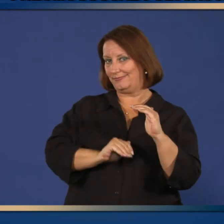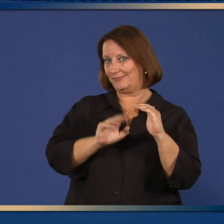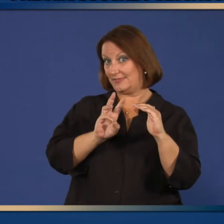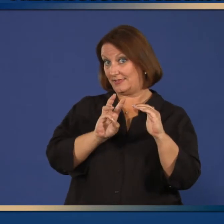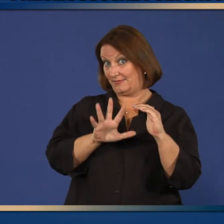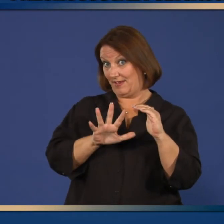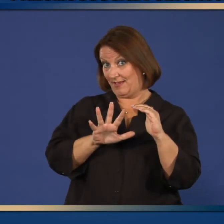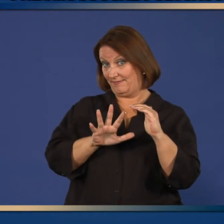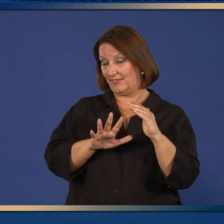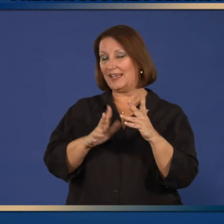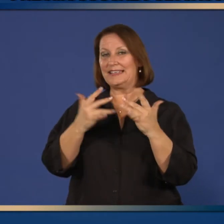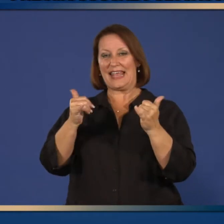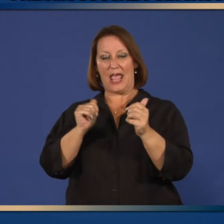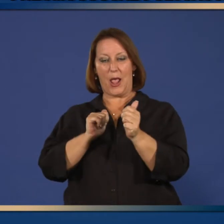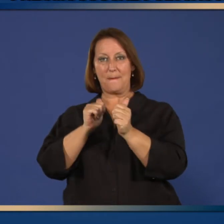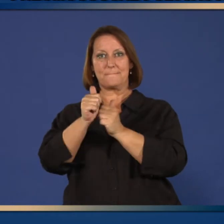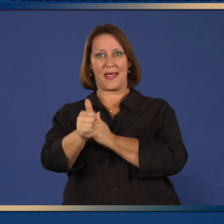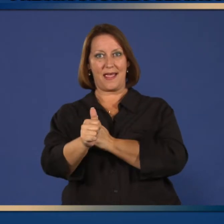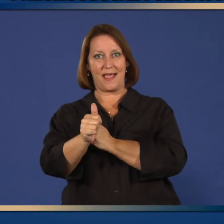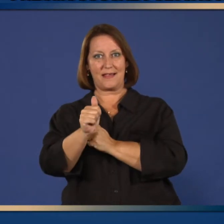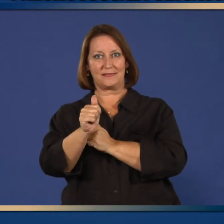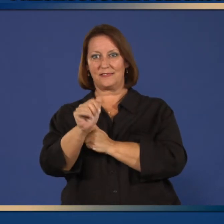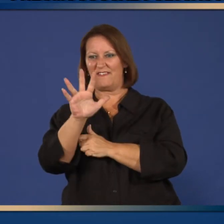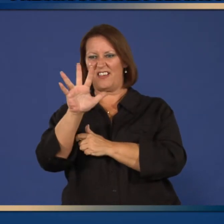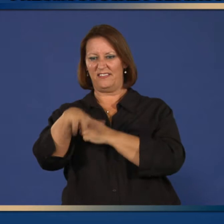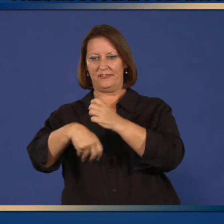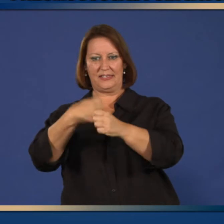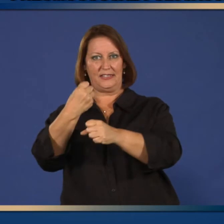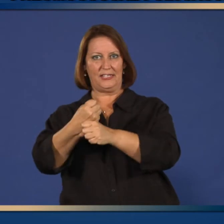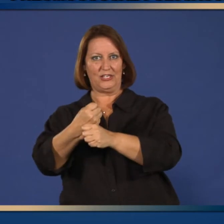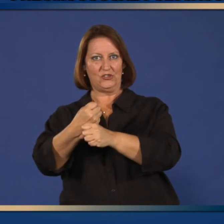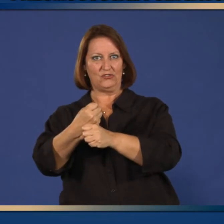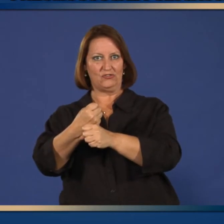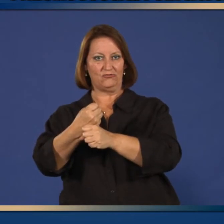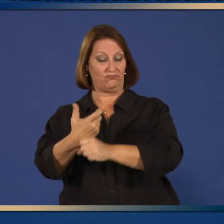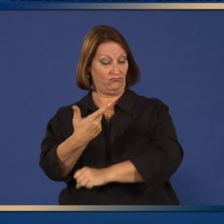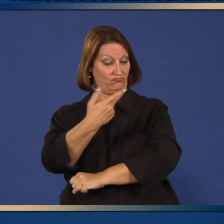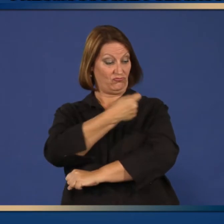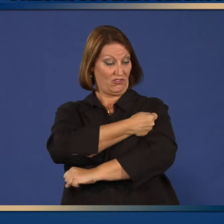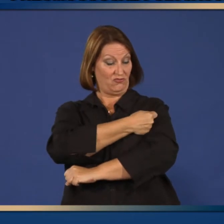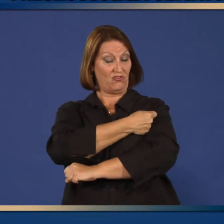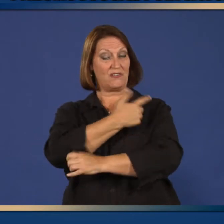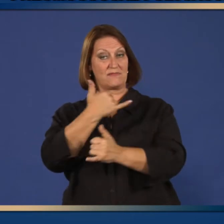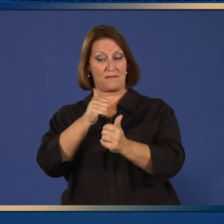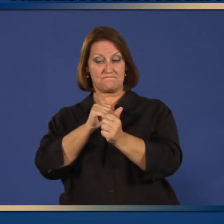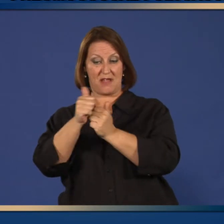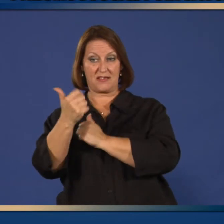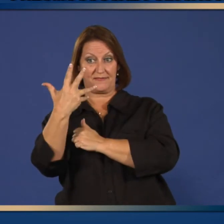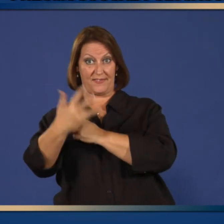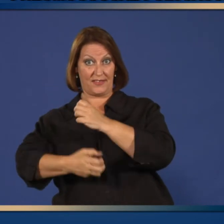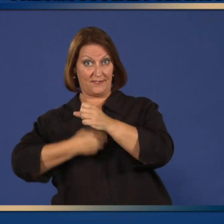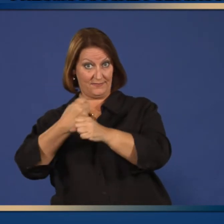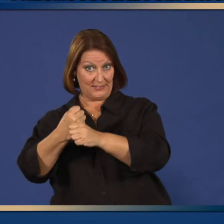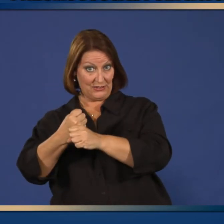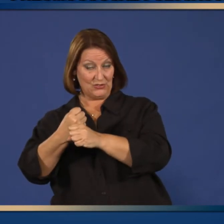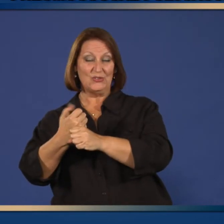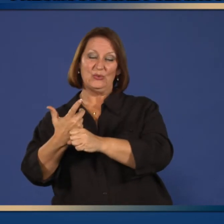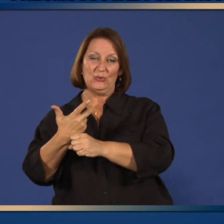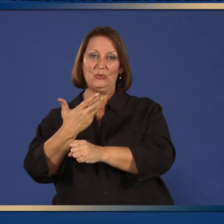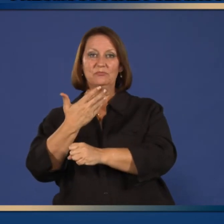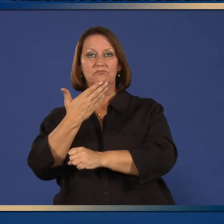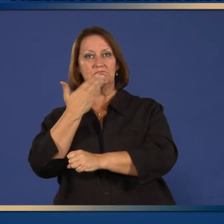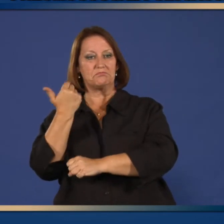than 65, and it has been 5 or more years since the first